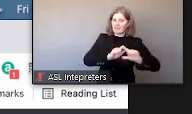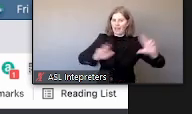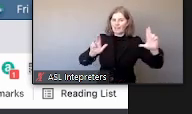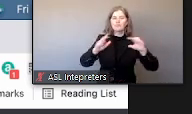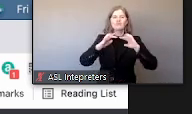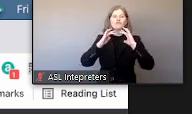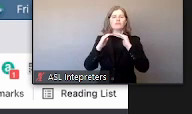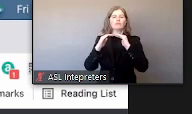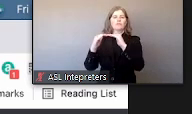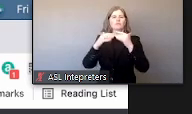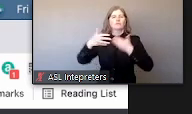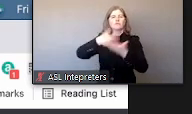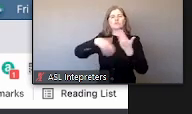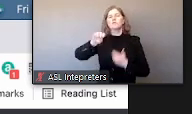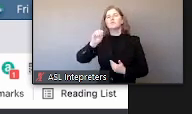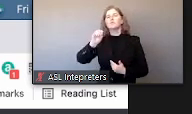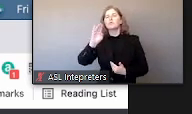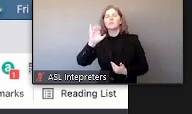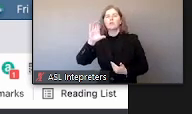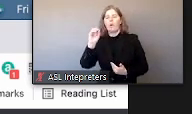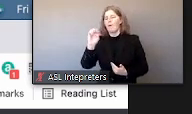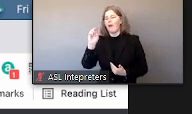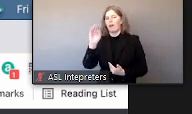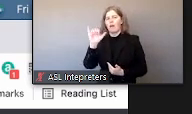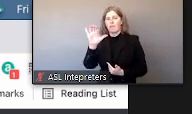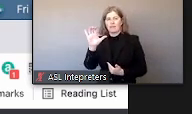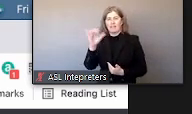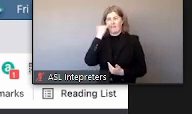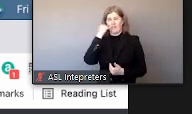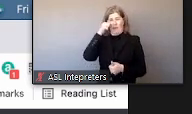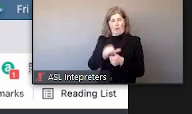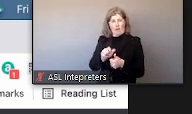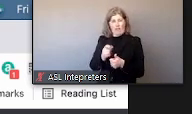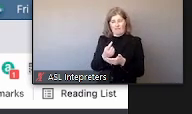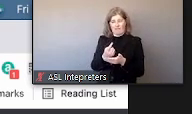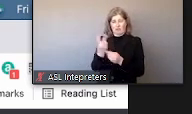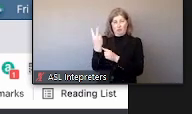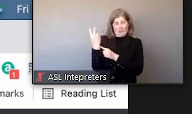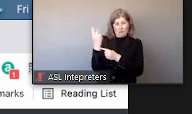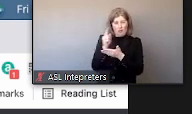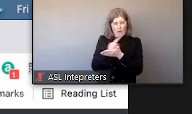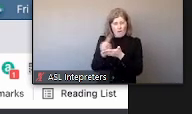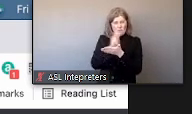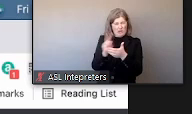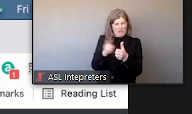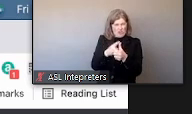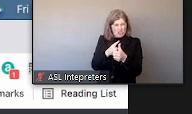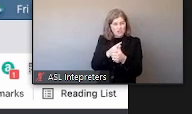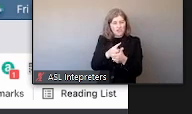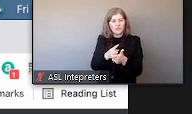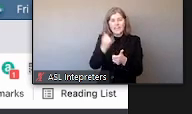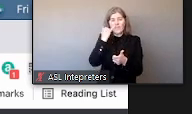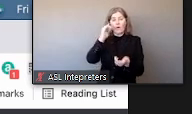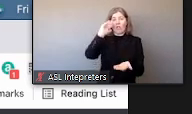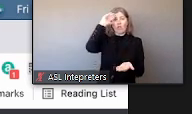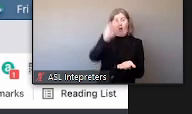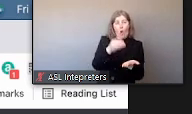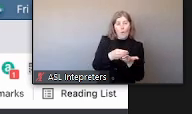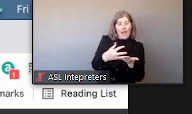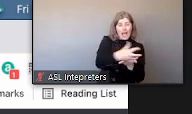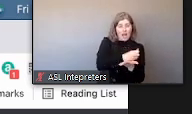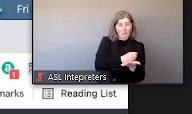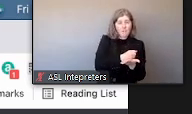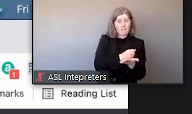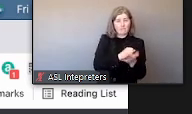socioeconomic status. Some of our early viewers in the first weeks of the pandemic remember that if you lived in a low income census